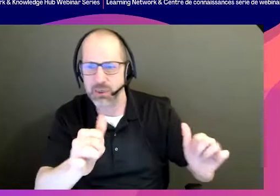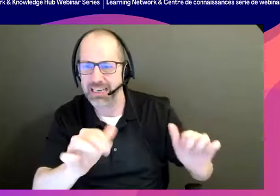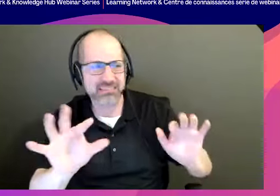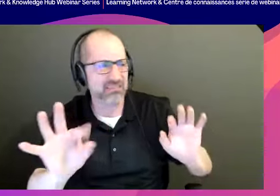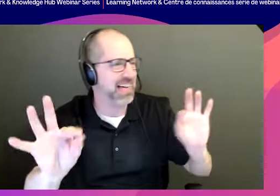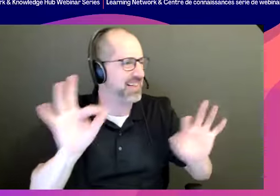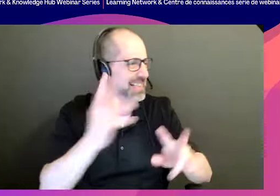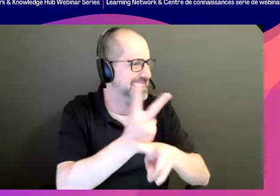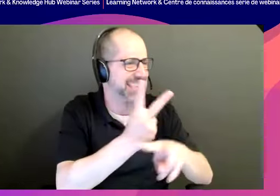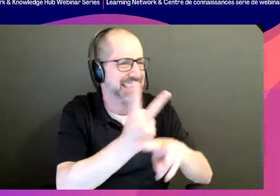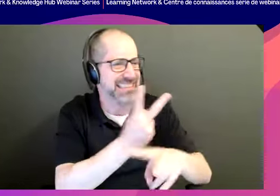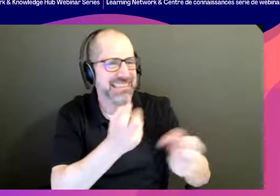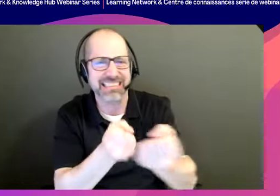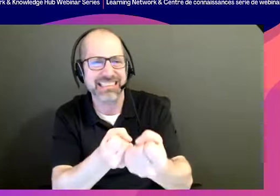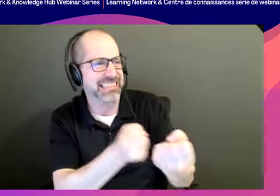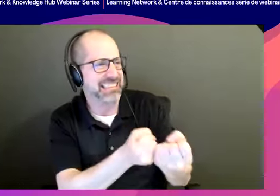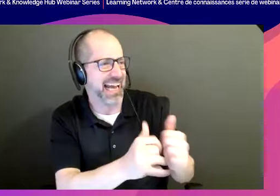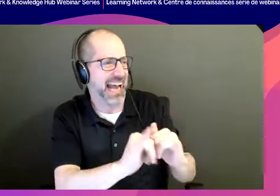the family together.